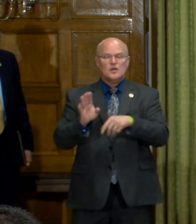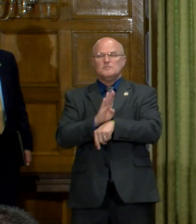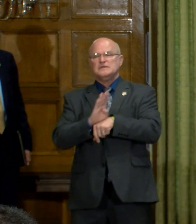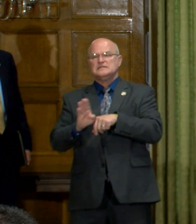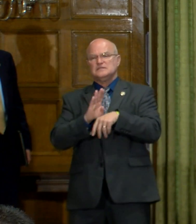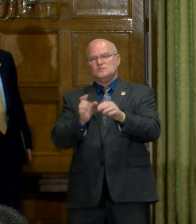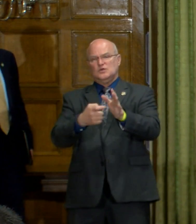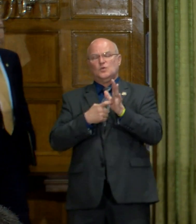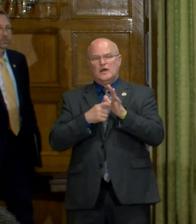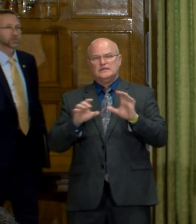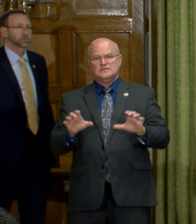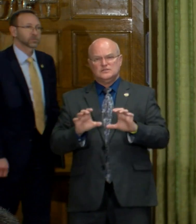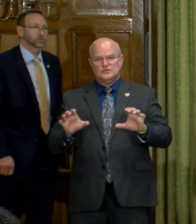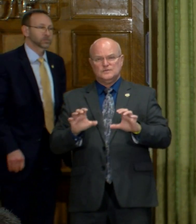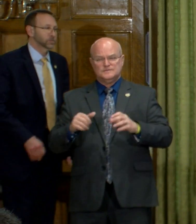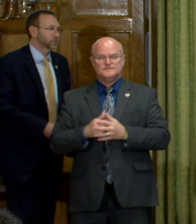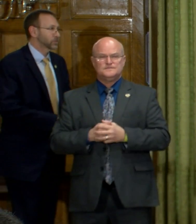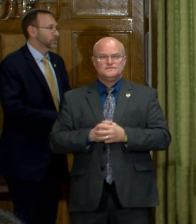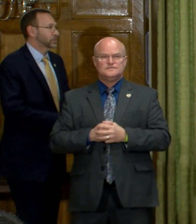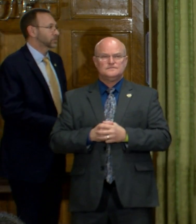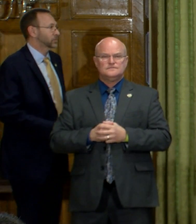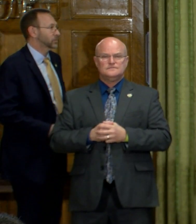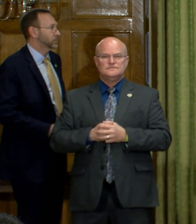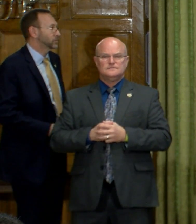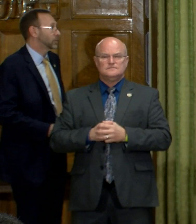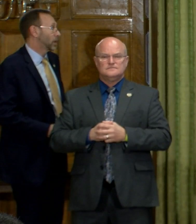businesses required to notify?